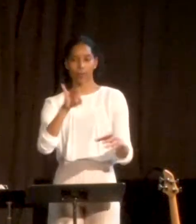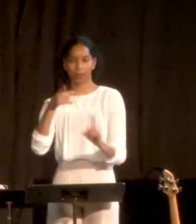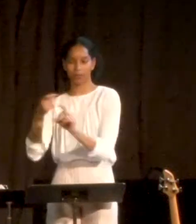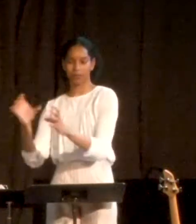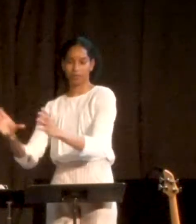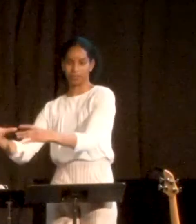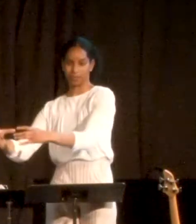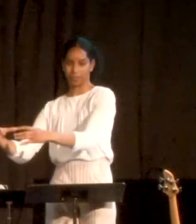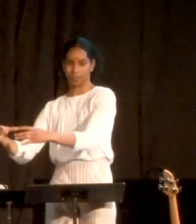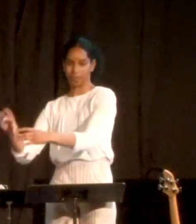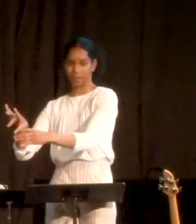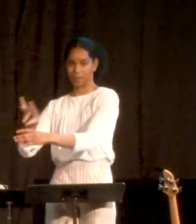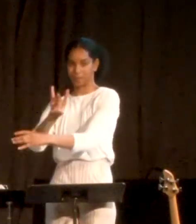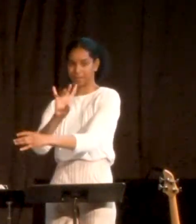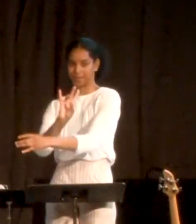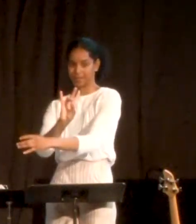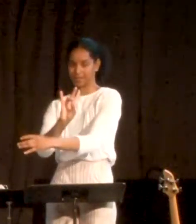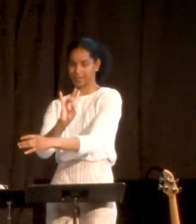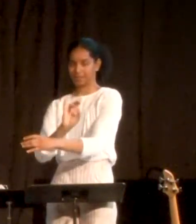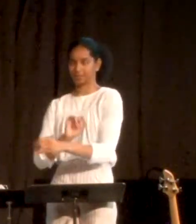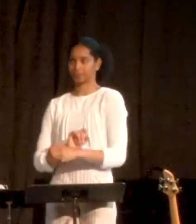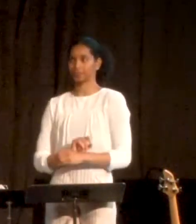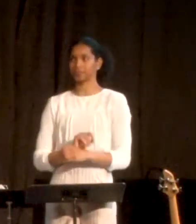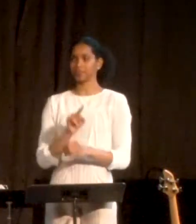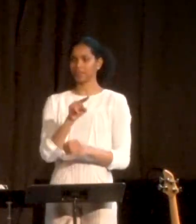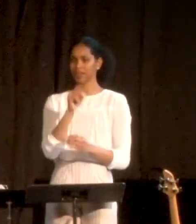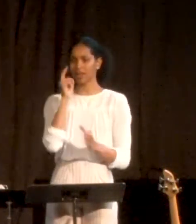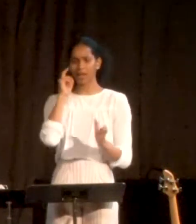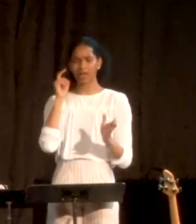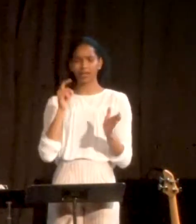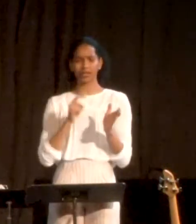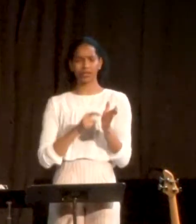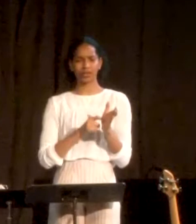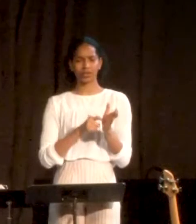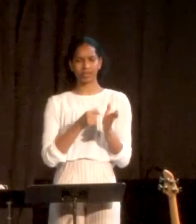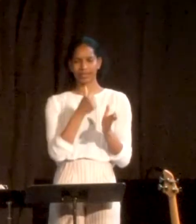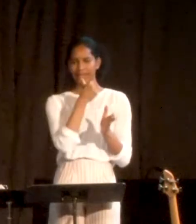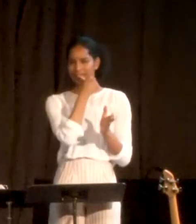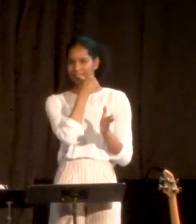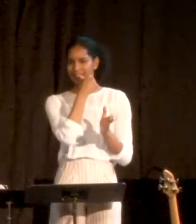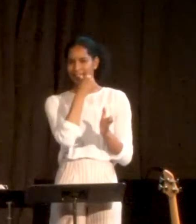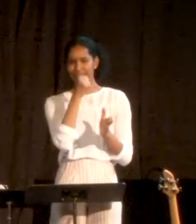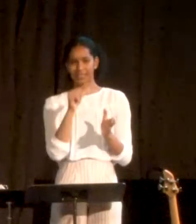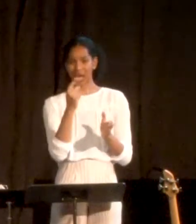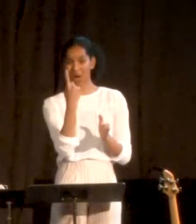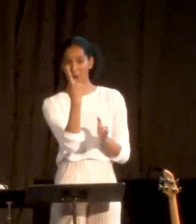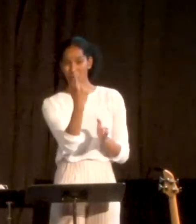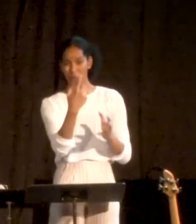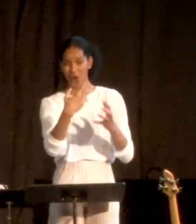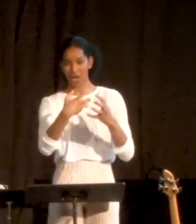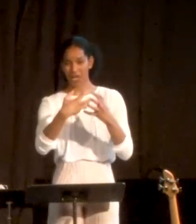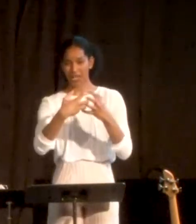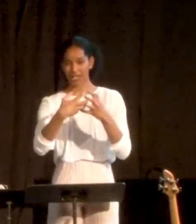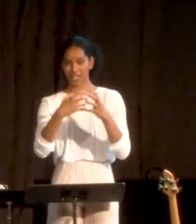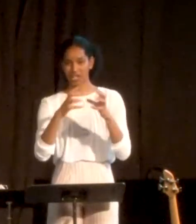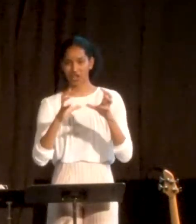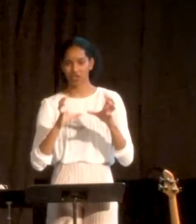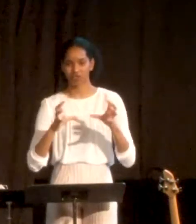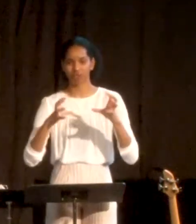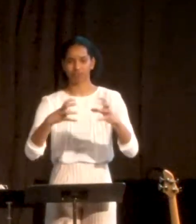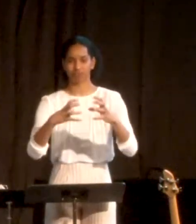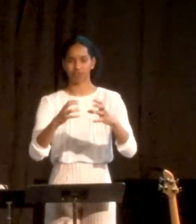Peter is basically acknowledging that there exists not one undivided church, but